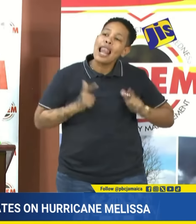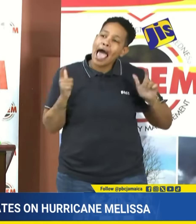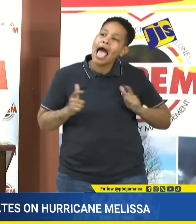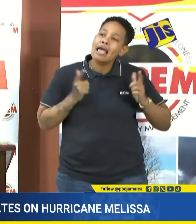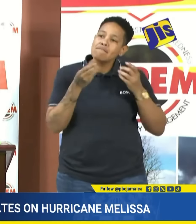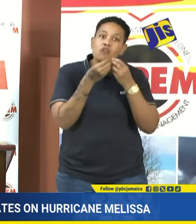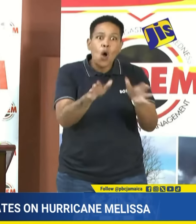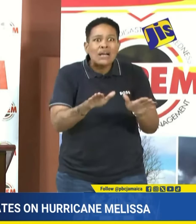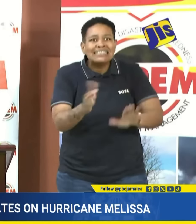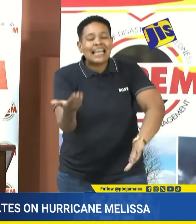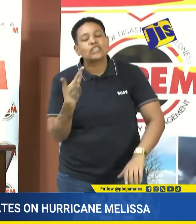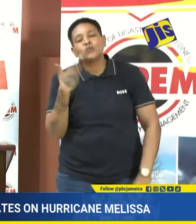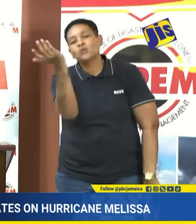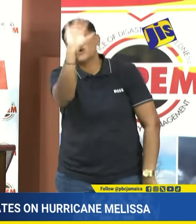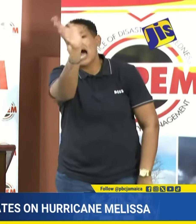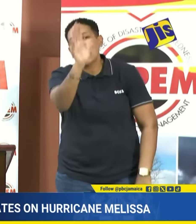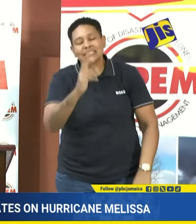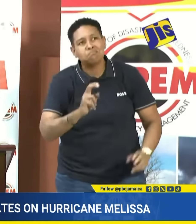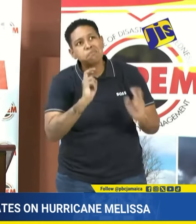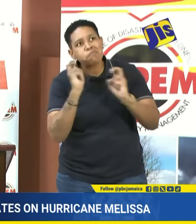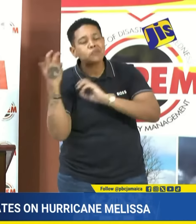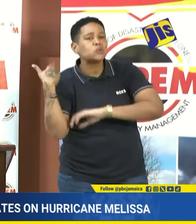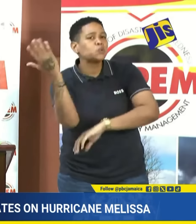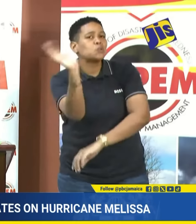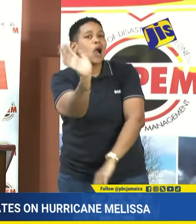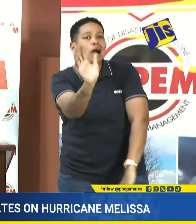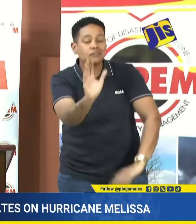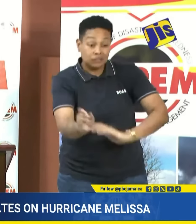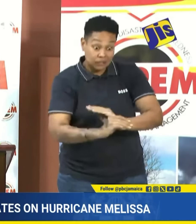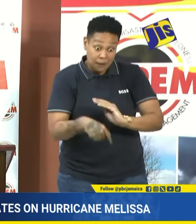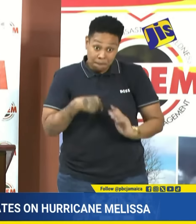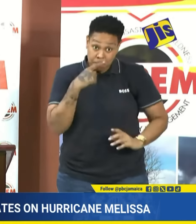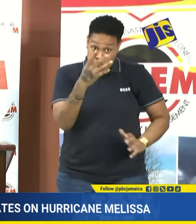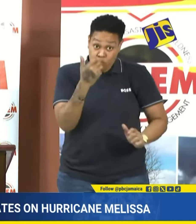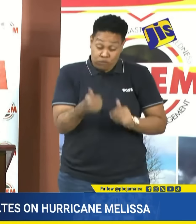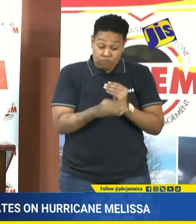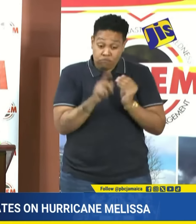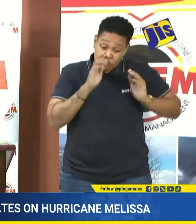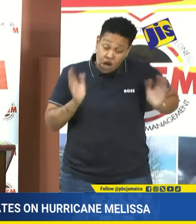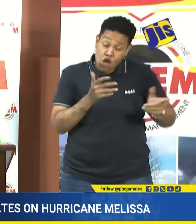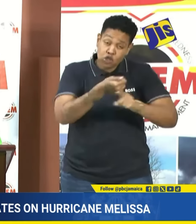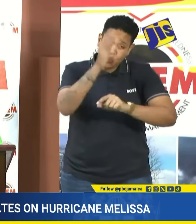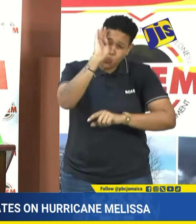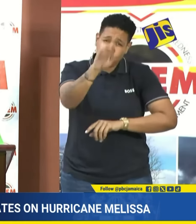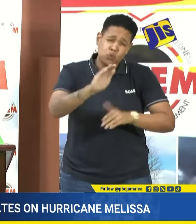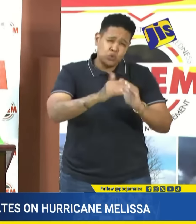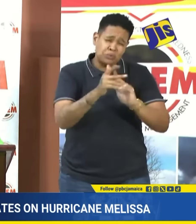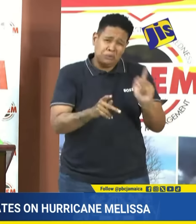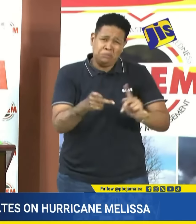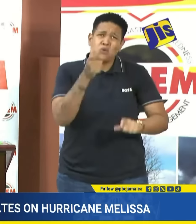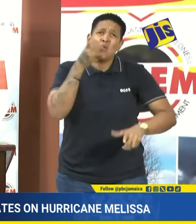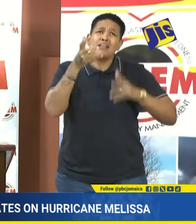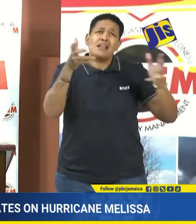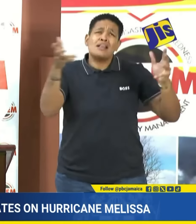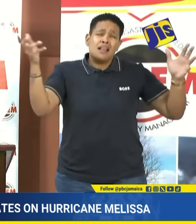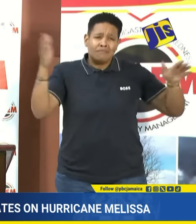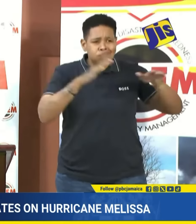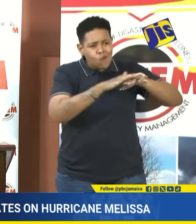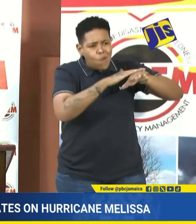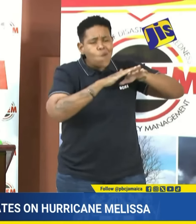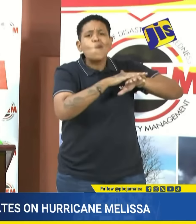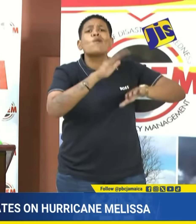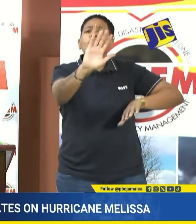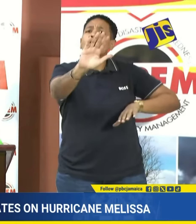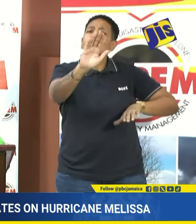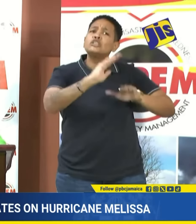life loss on this watch. And so I just want to encourage every Jamaican out there